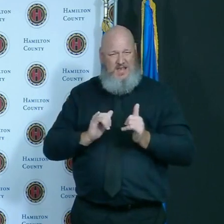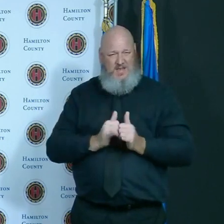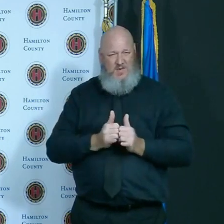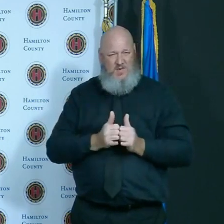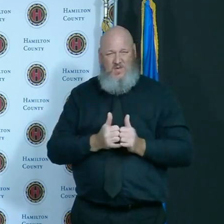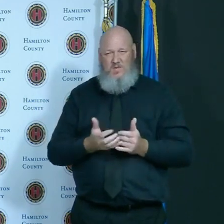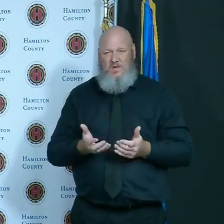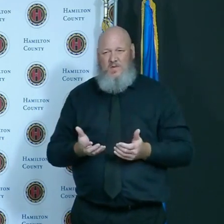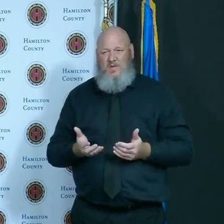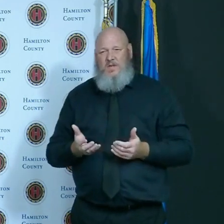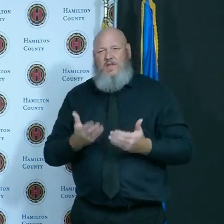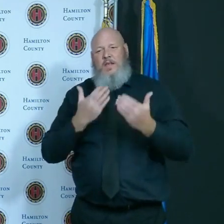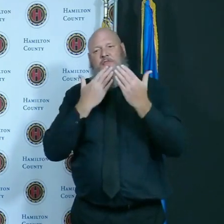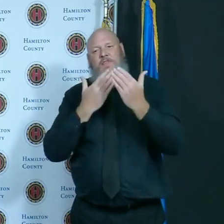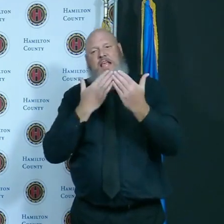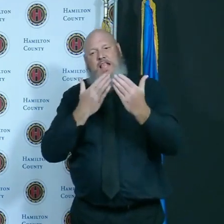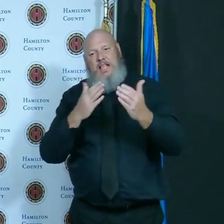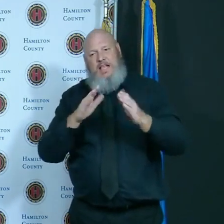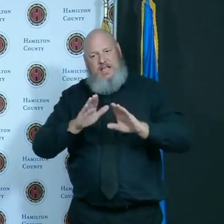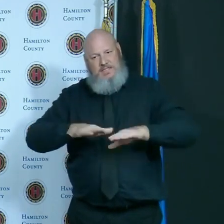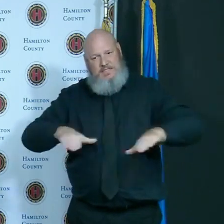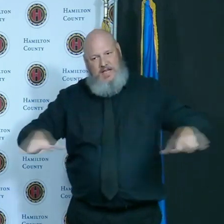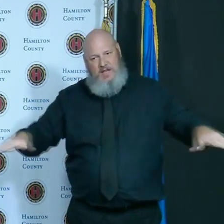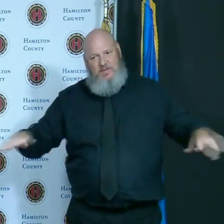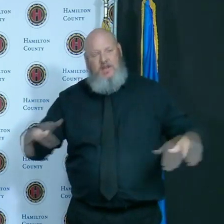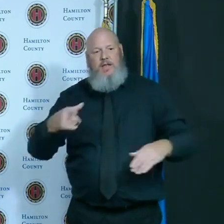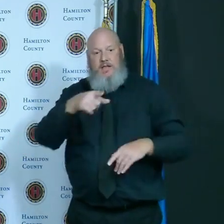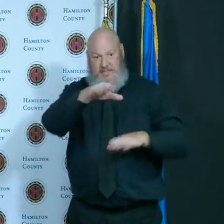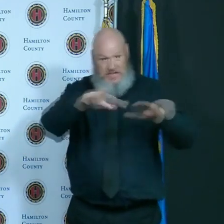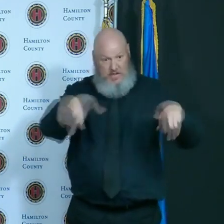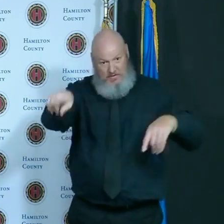listening to our voices.